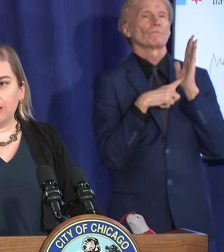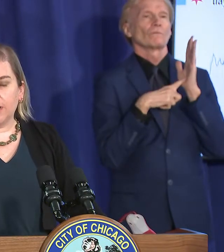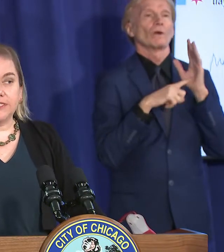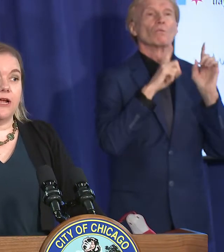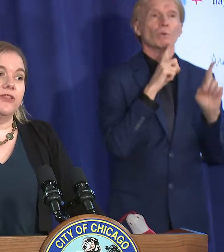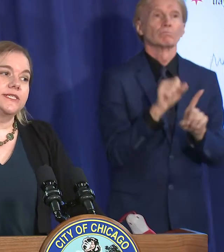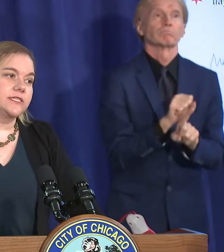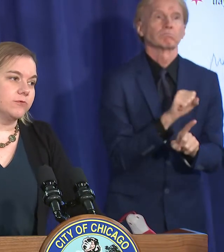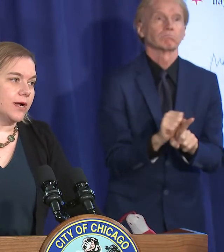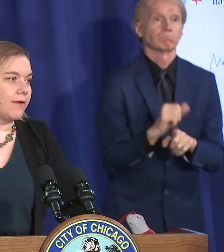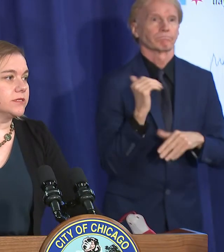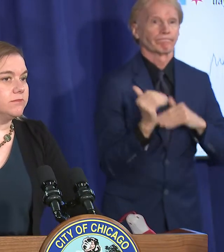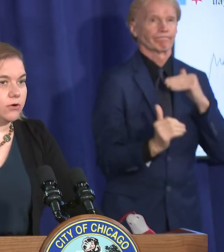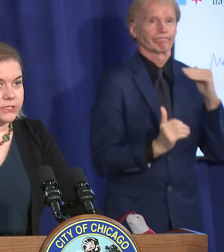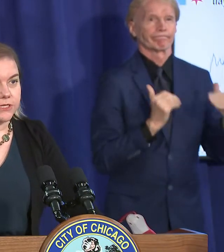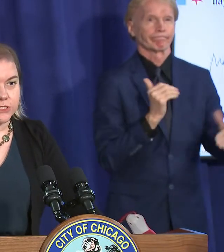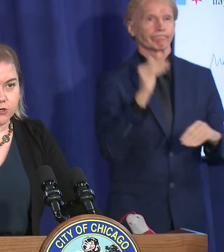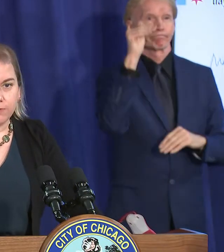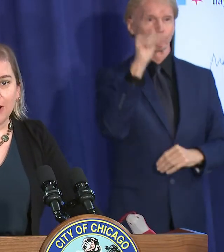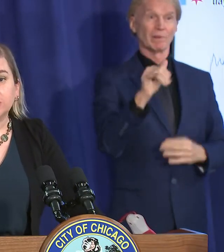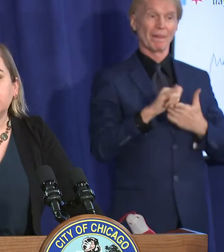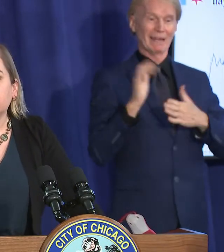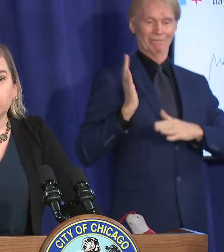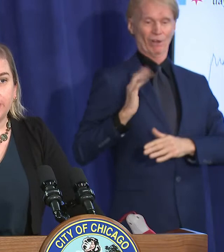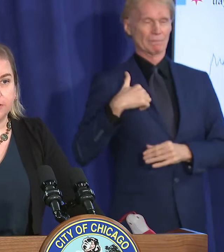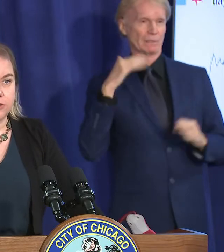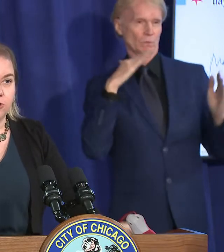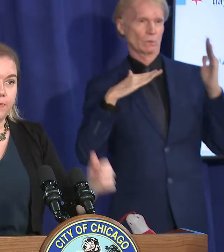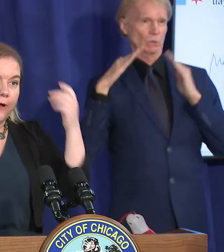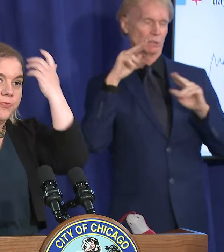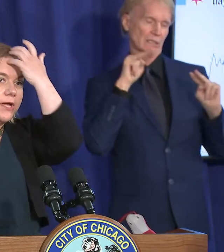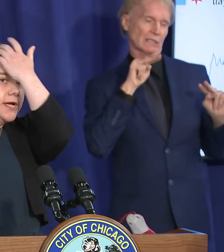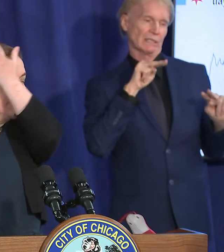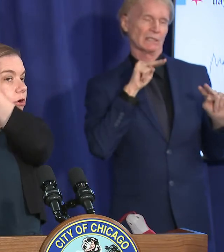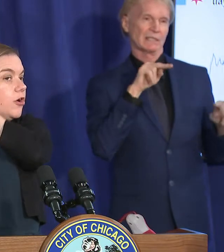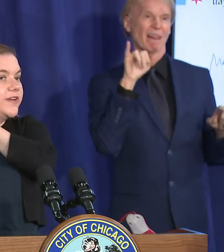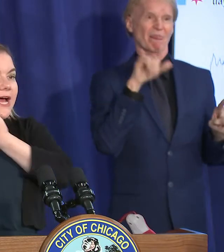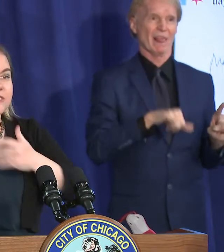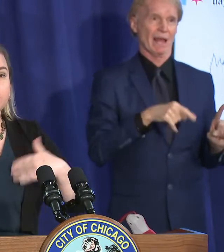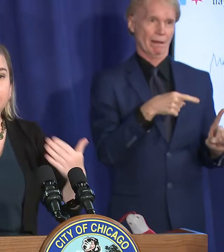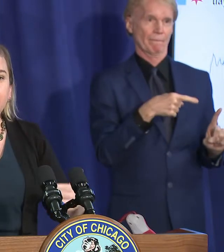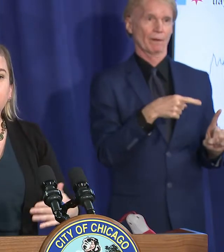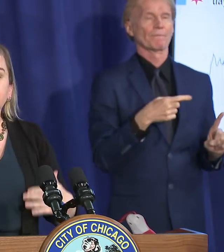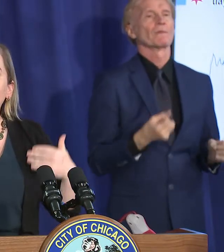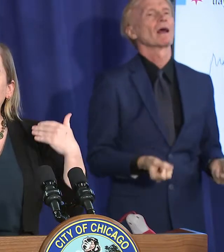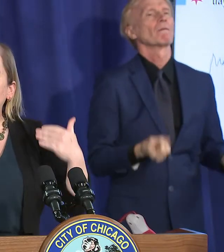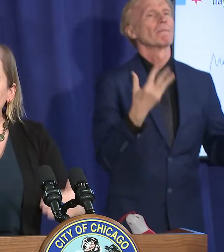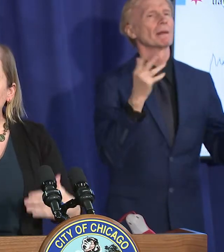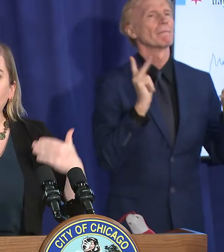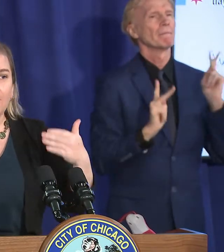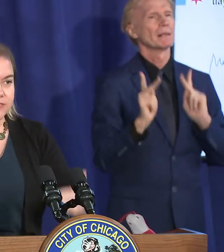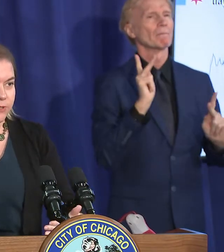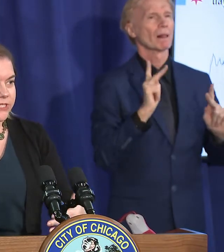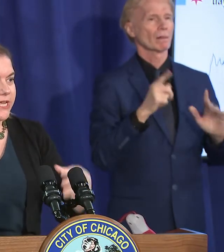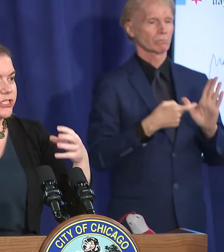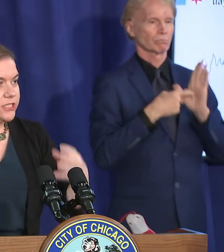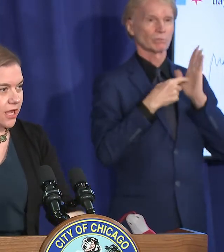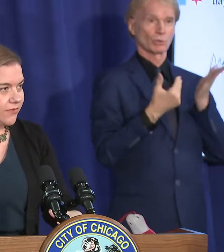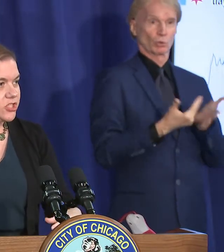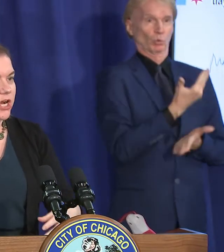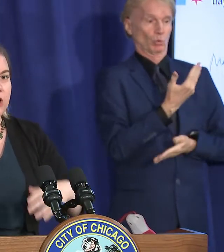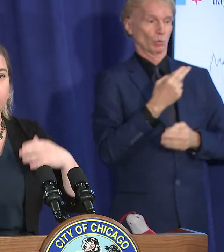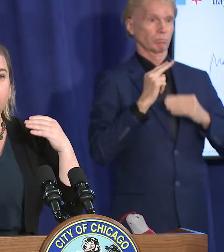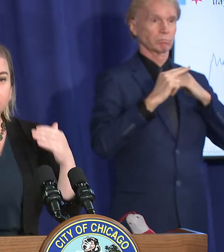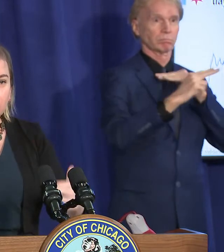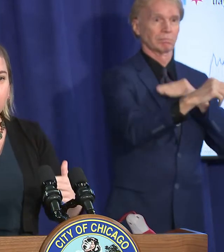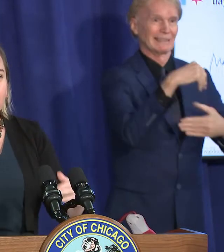real progress there. And this is the one I was most concerned about and still remain concerned about. So COVID hospitalizations, meaning new hospitalizations